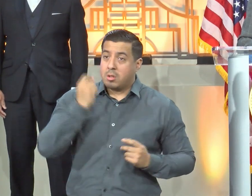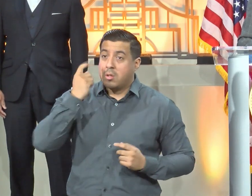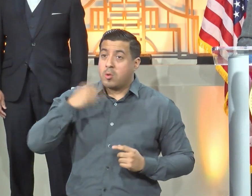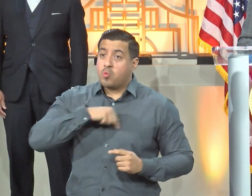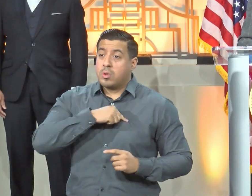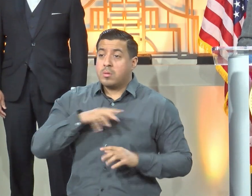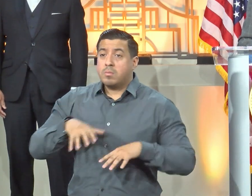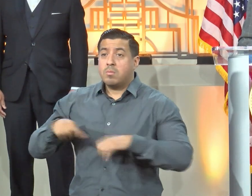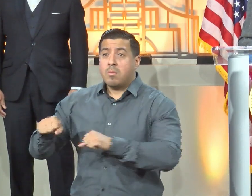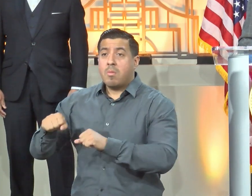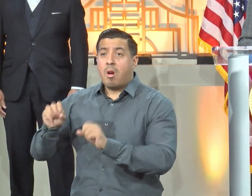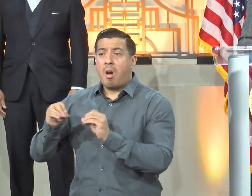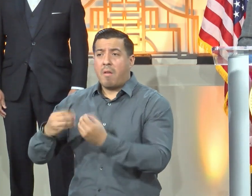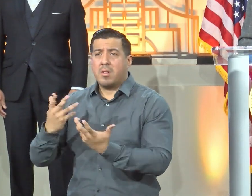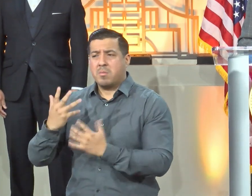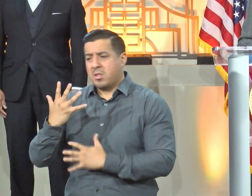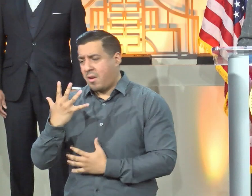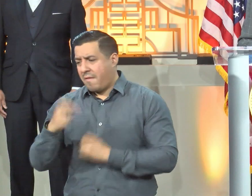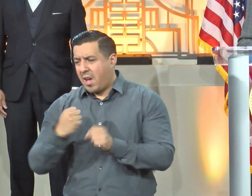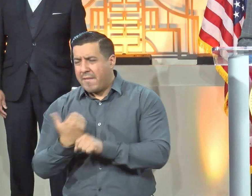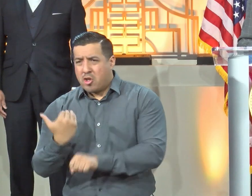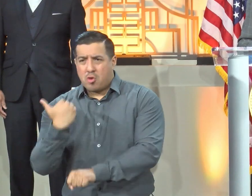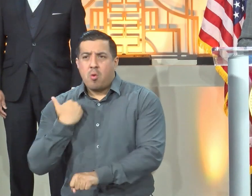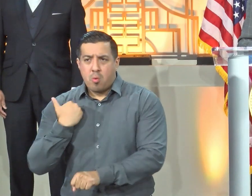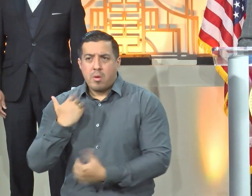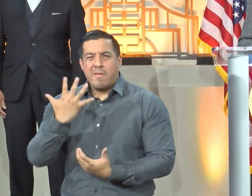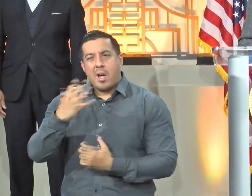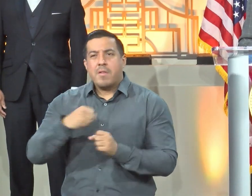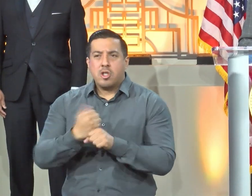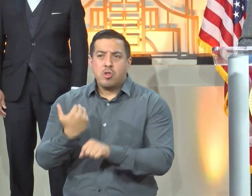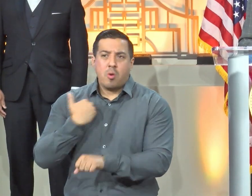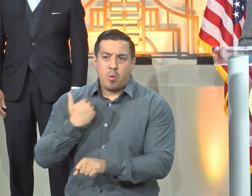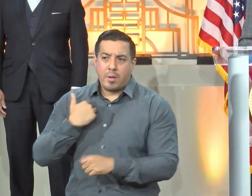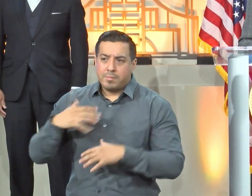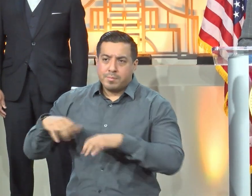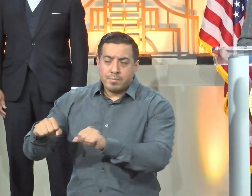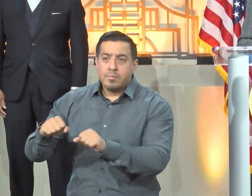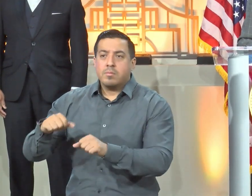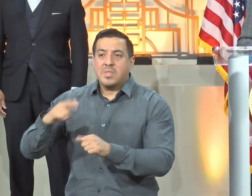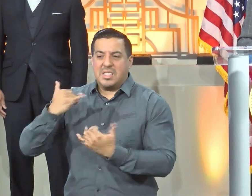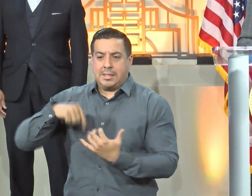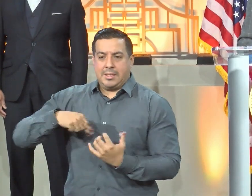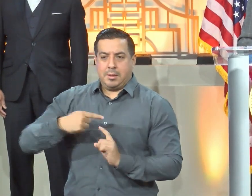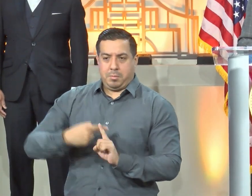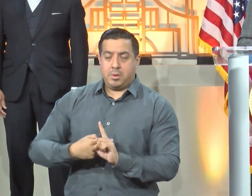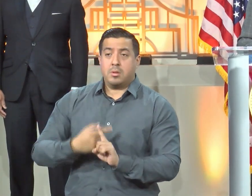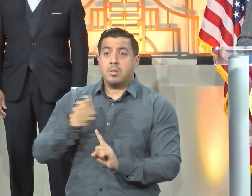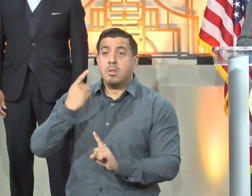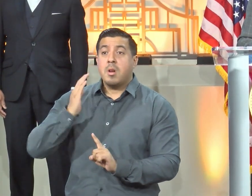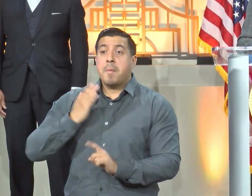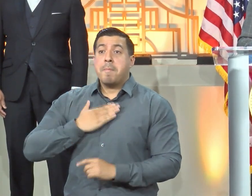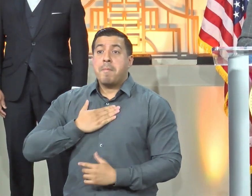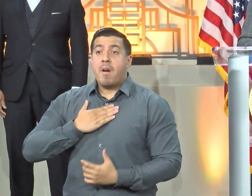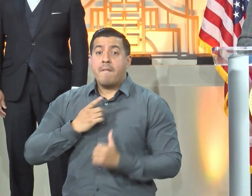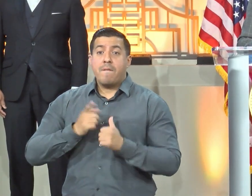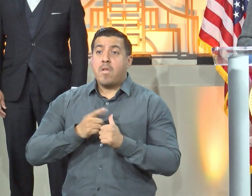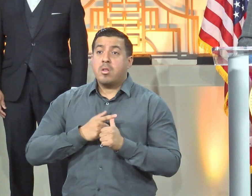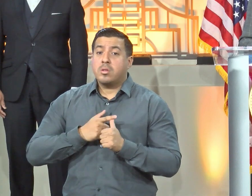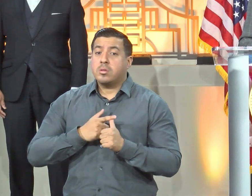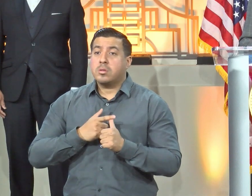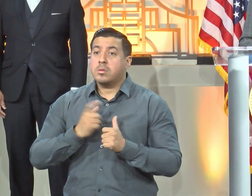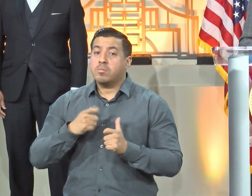took office more than almost 5 years ago as of the end of this month, one of my first moves was to